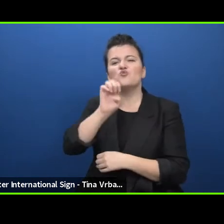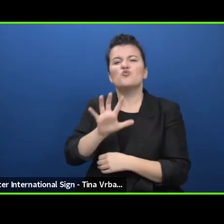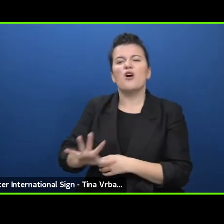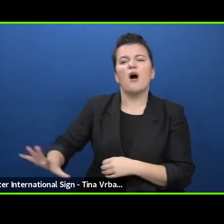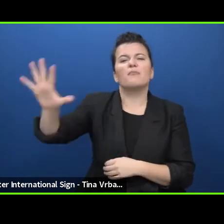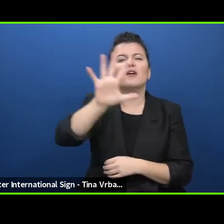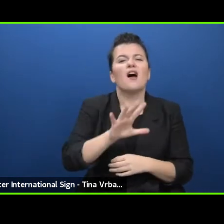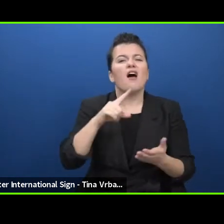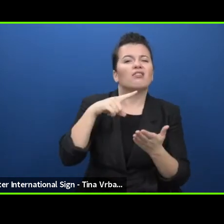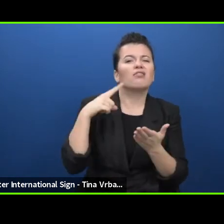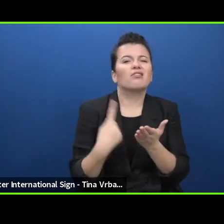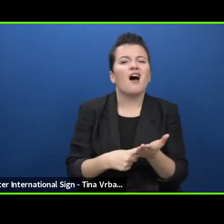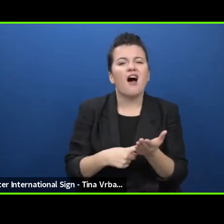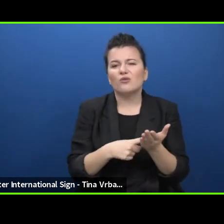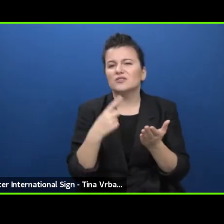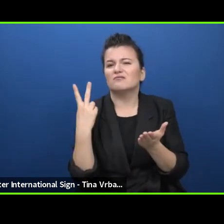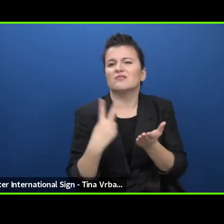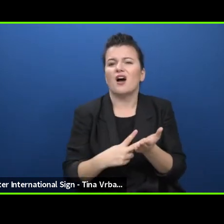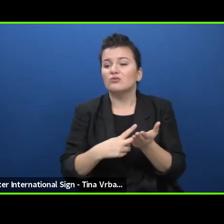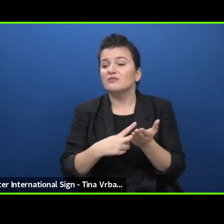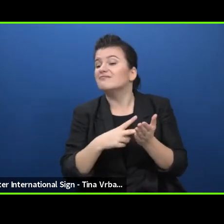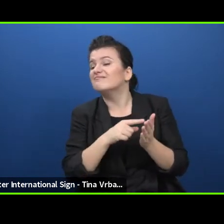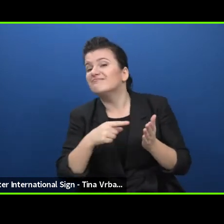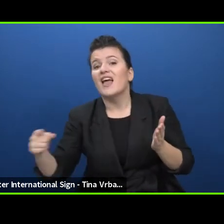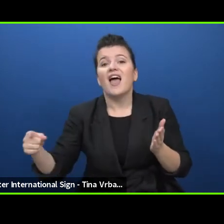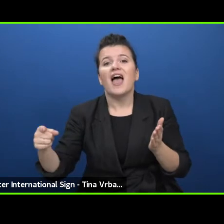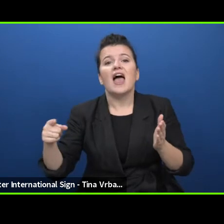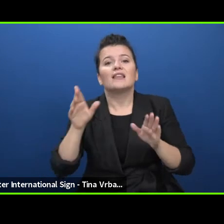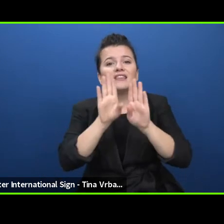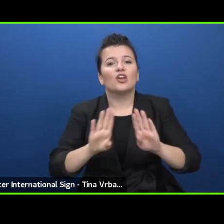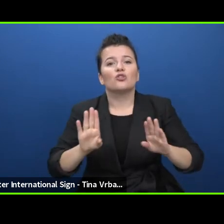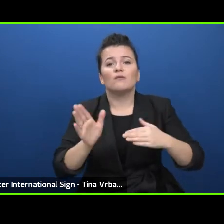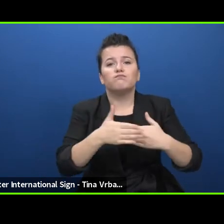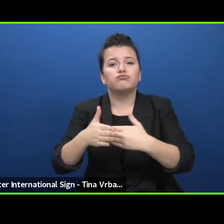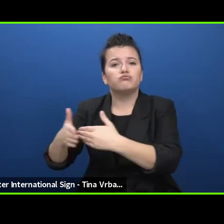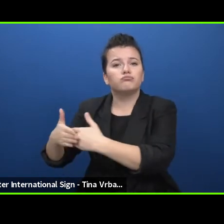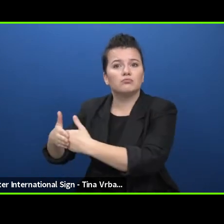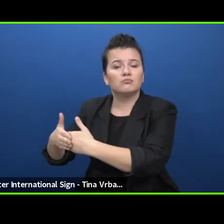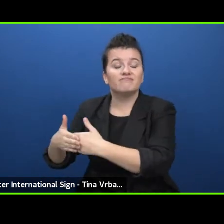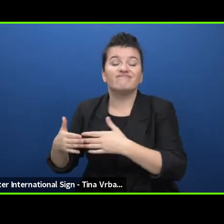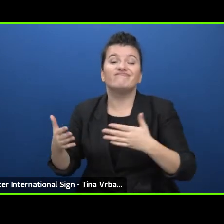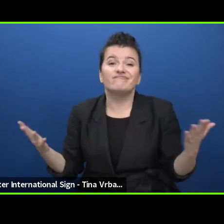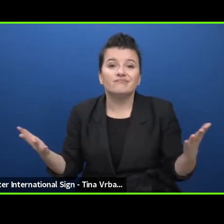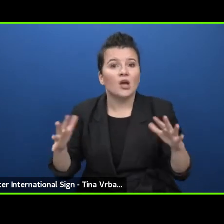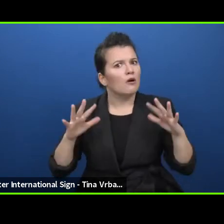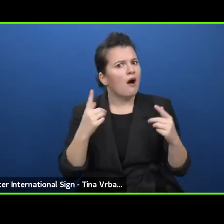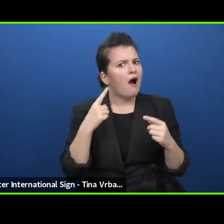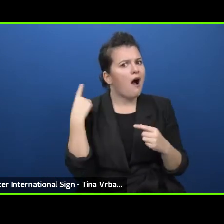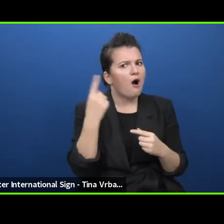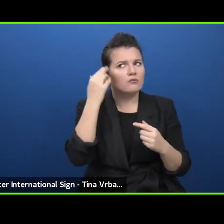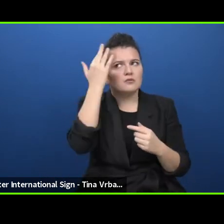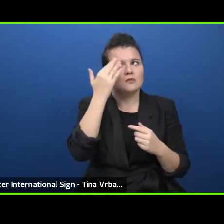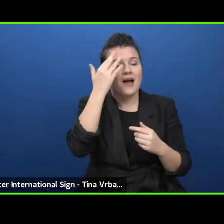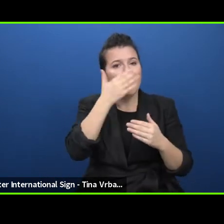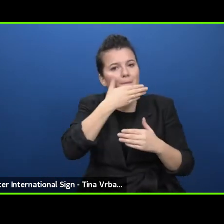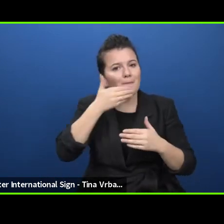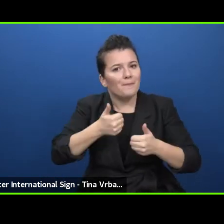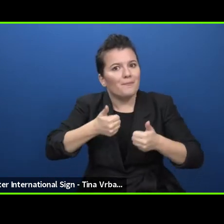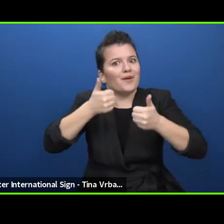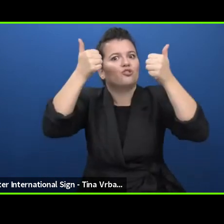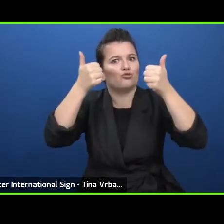today. How do we pave the way for a better, stronger social conditions for the European performing arts?